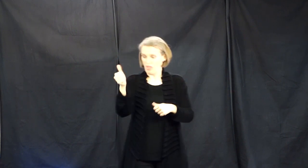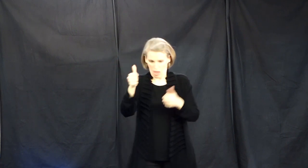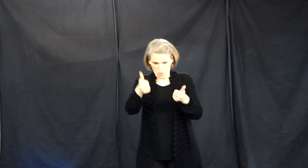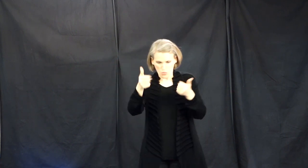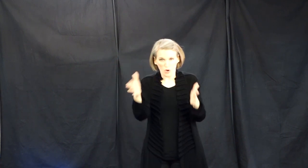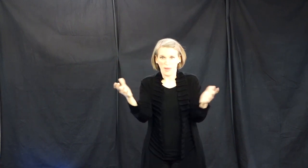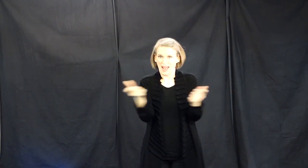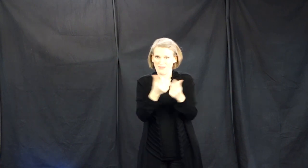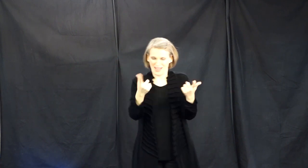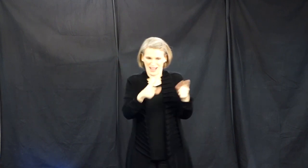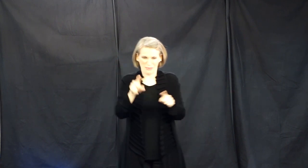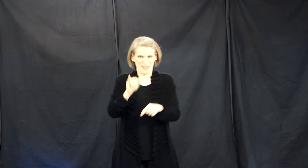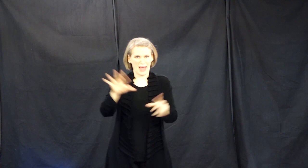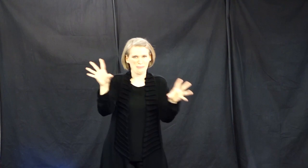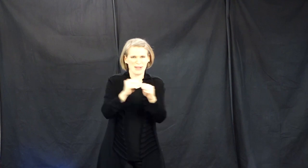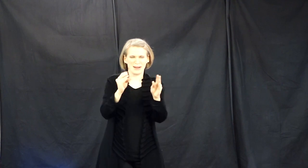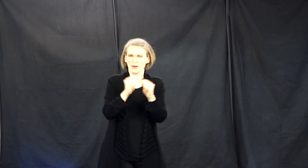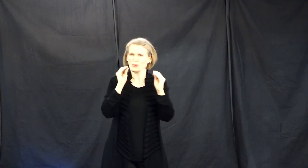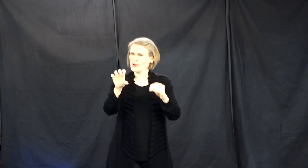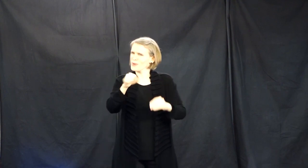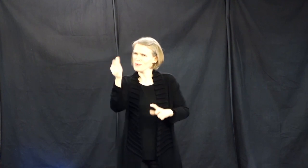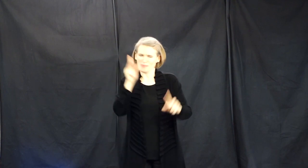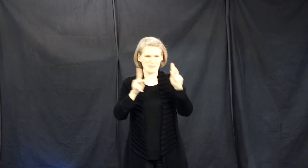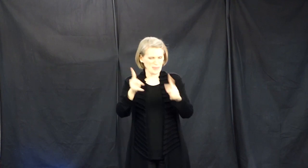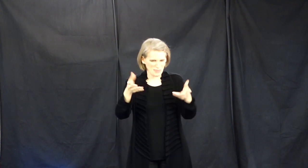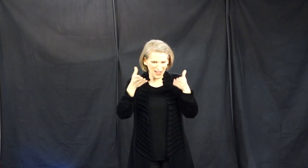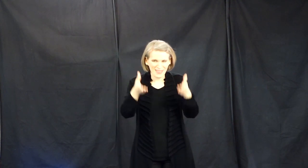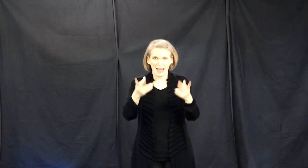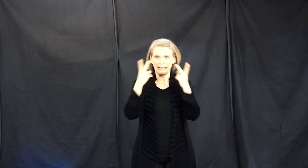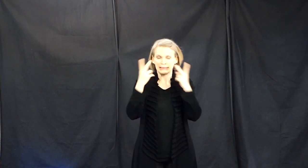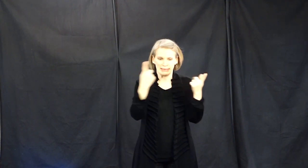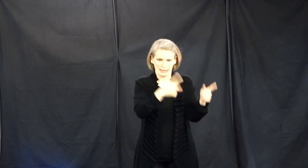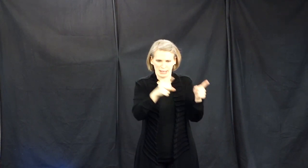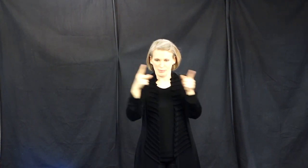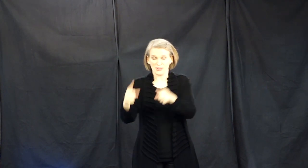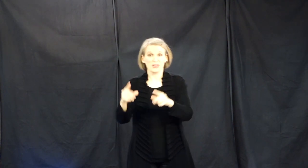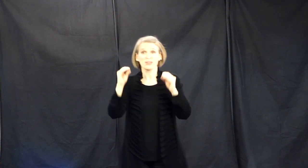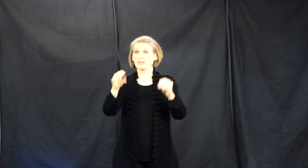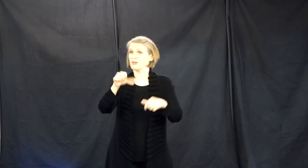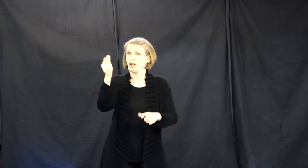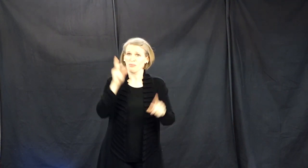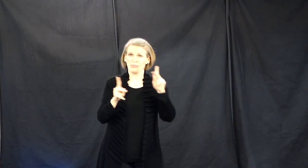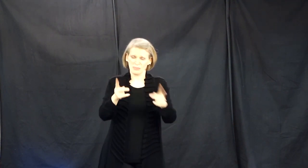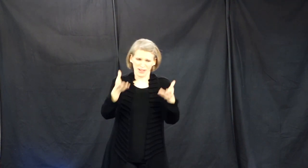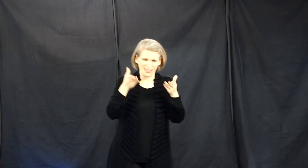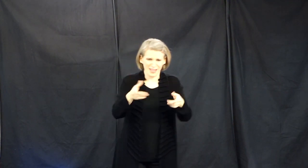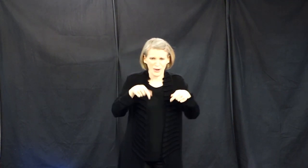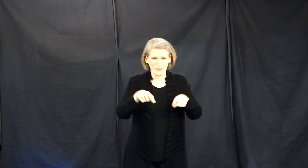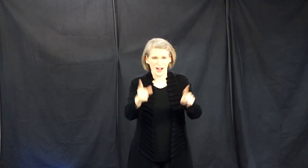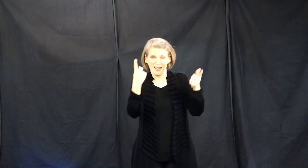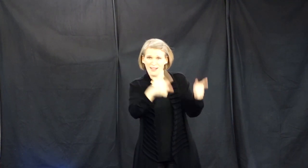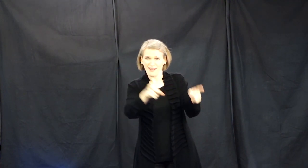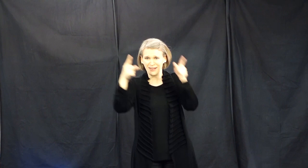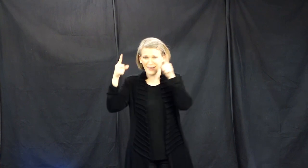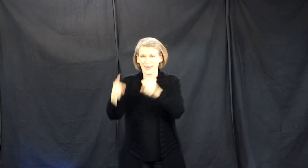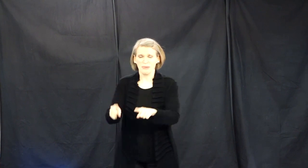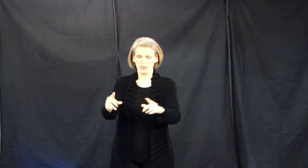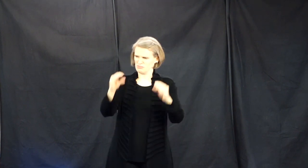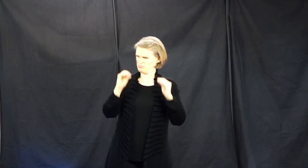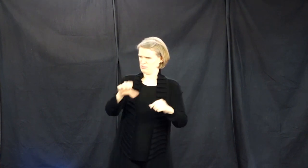where it happened, the room where it happened, the room where it happened. No one else was in the room where it happened, the room where it happened, the